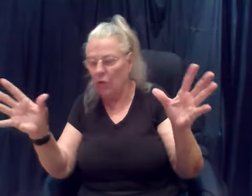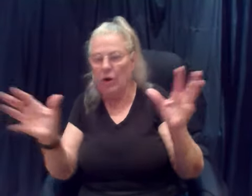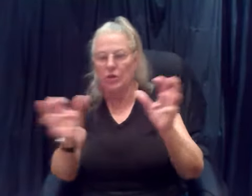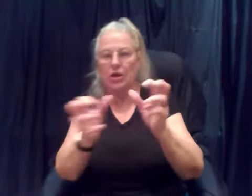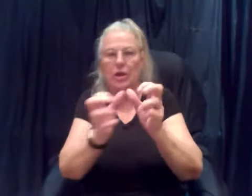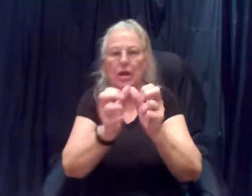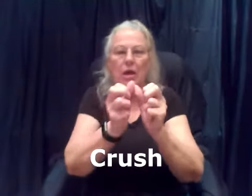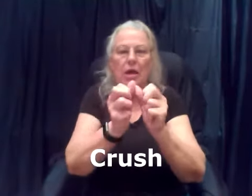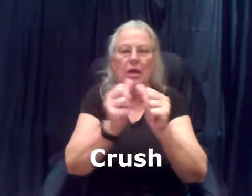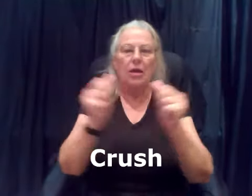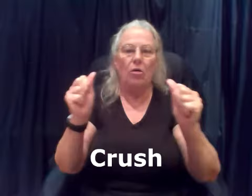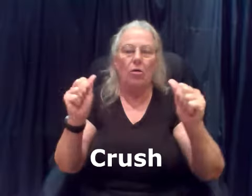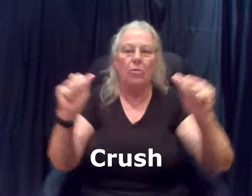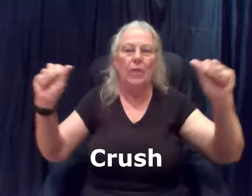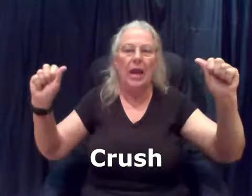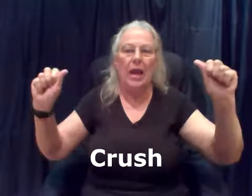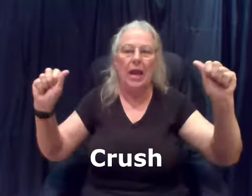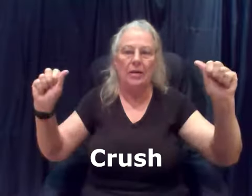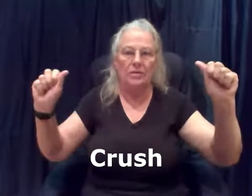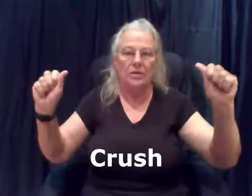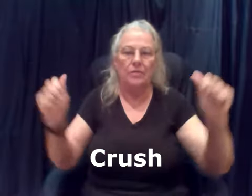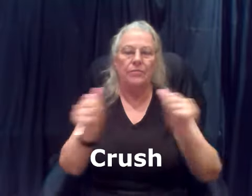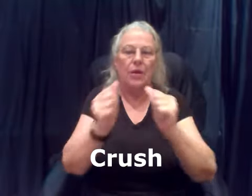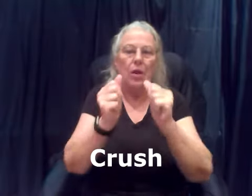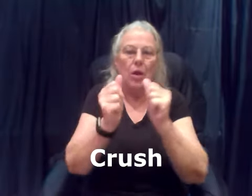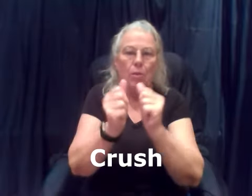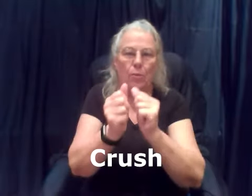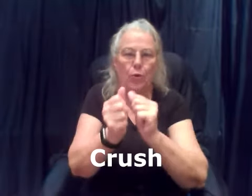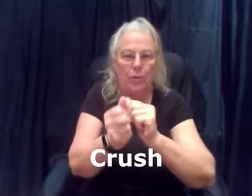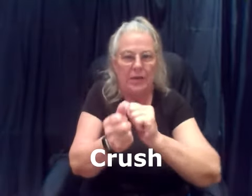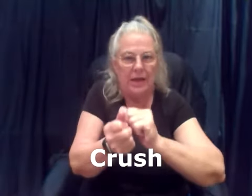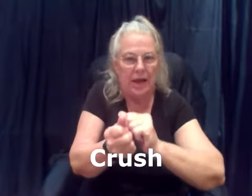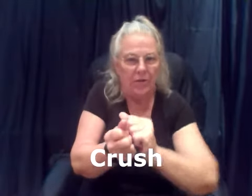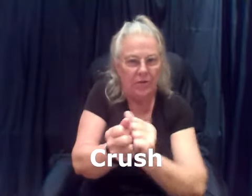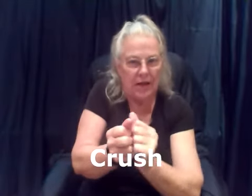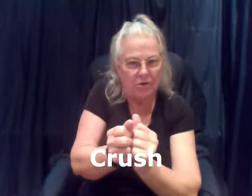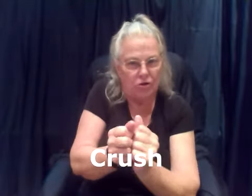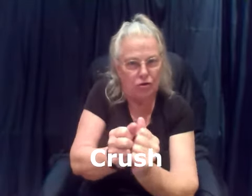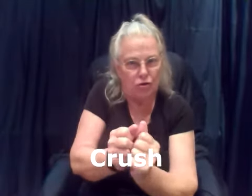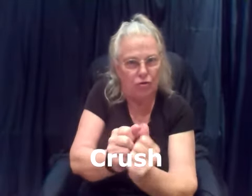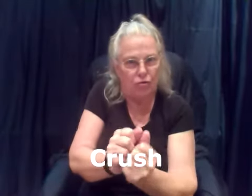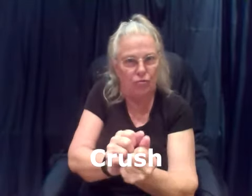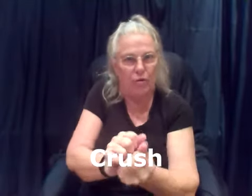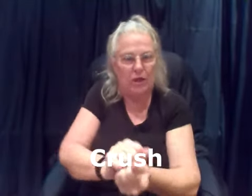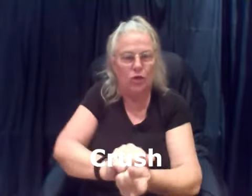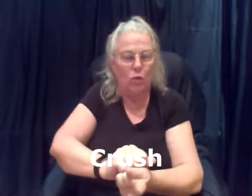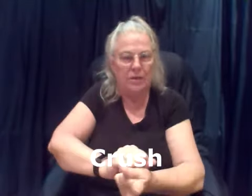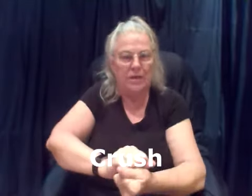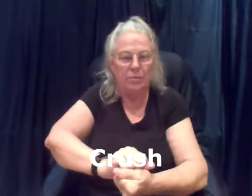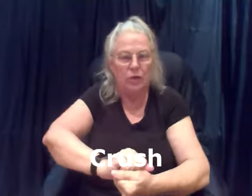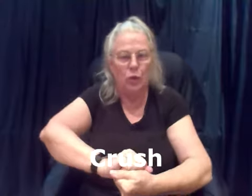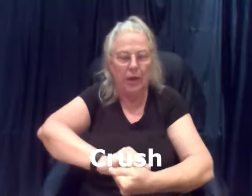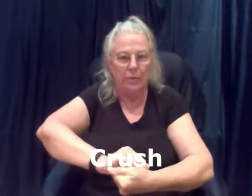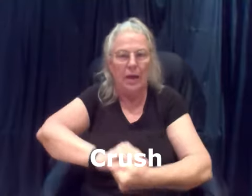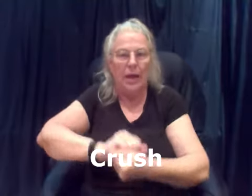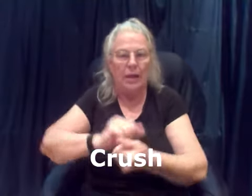Crushing. Get a hands, put them together and crush what's in between them. It's like